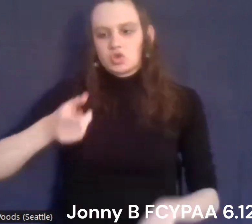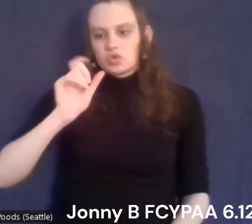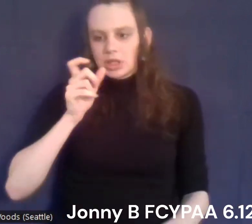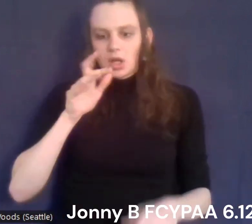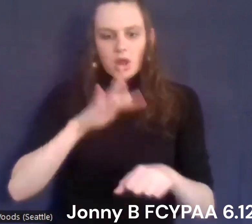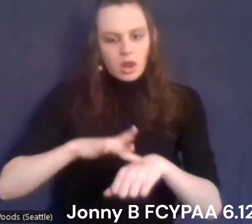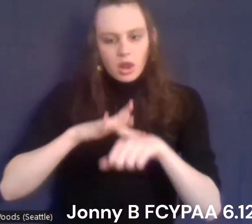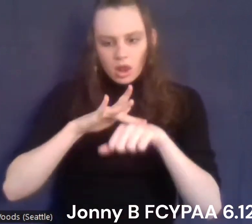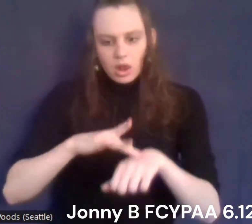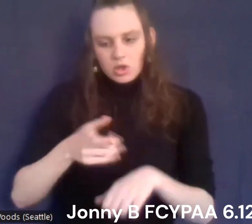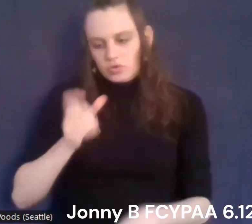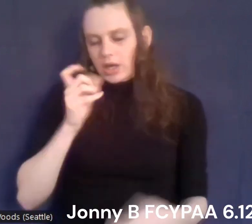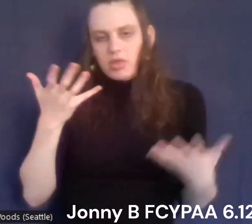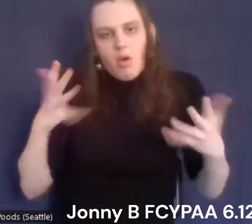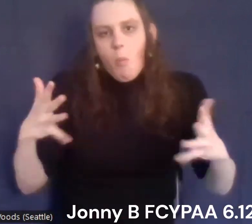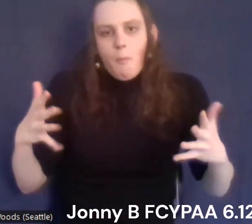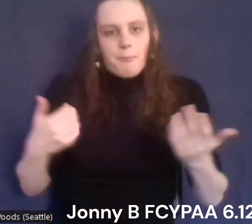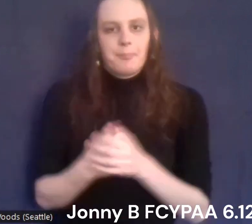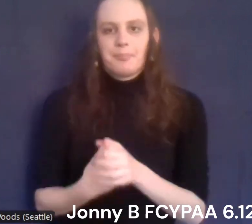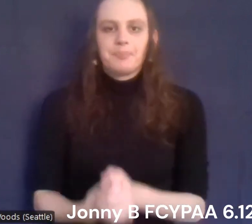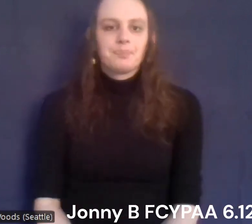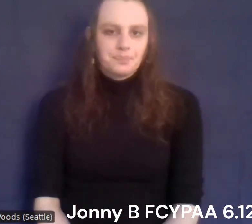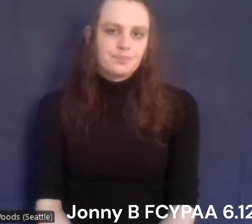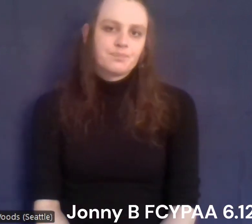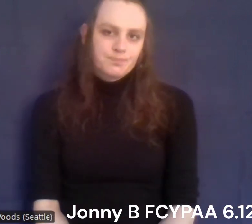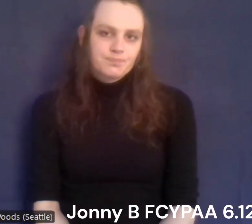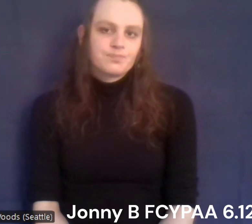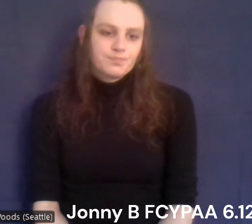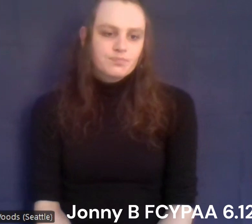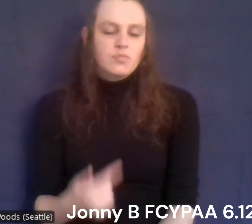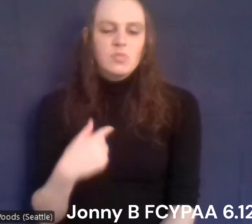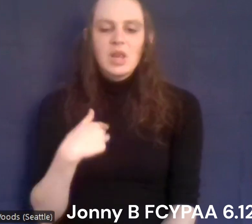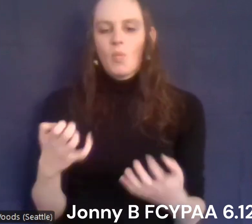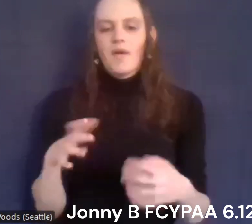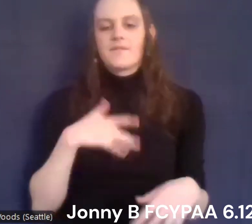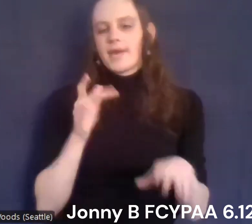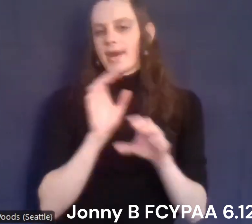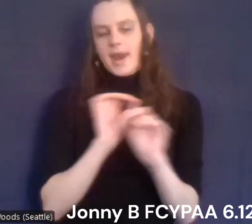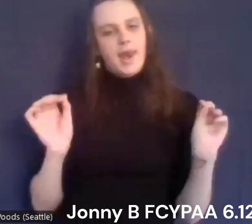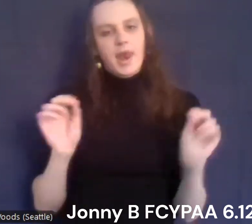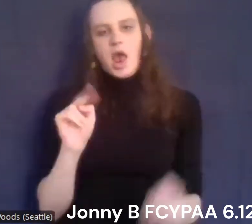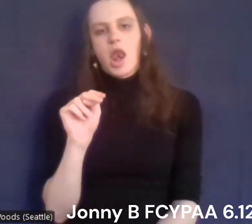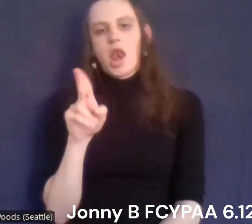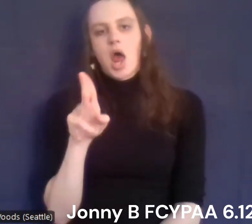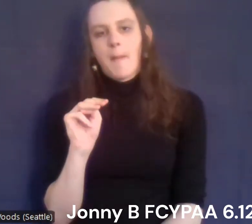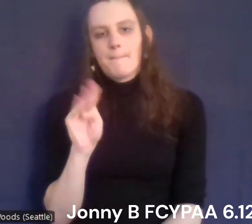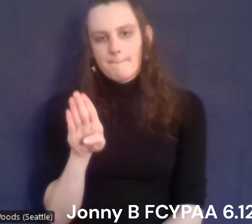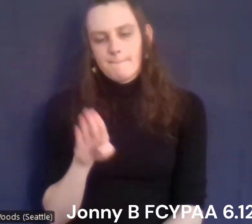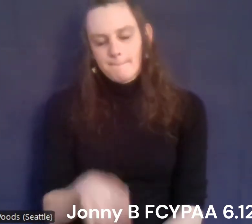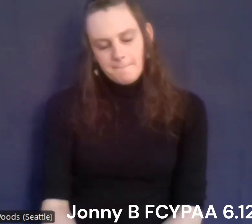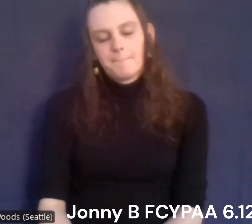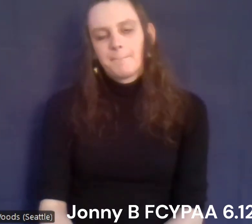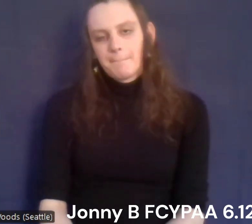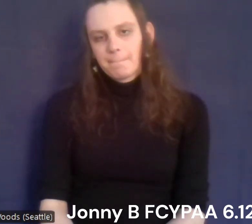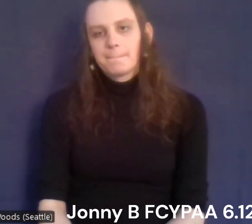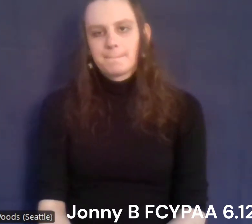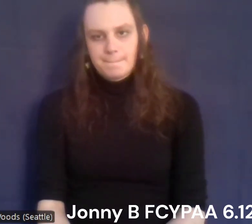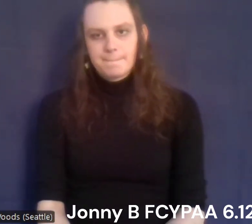getting out of myself and just kind of just being numb, being numb to the world. And that's what it revolved around. And I